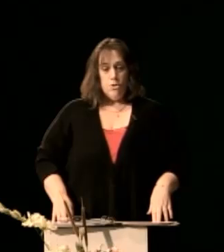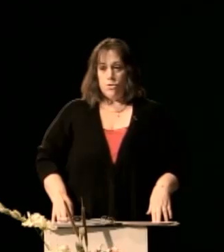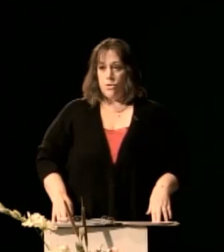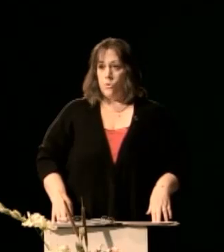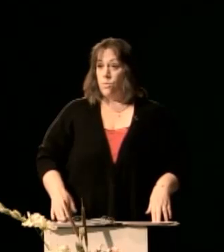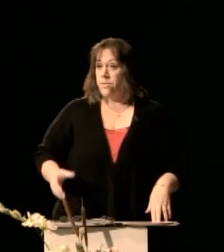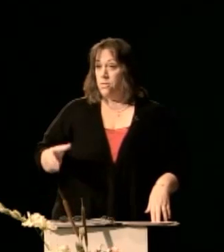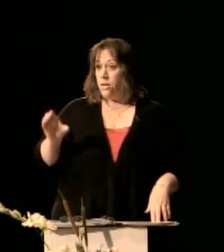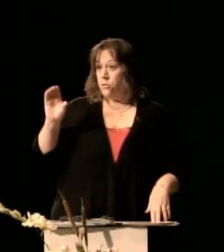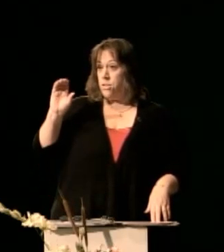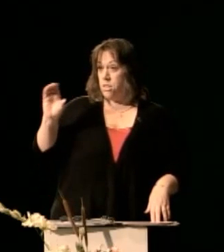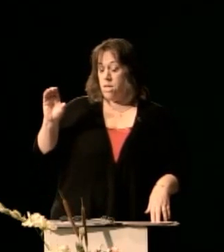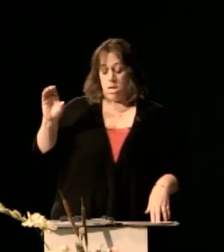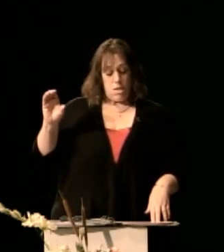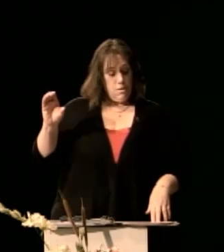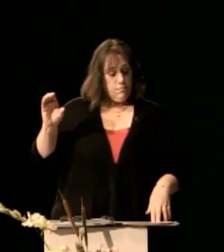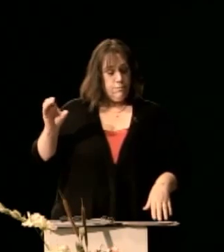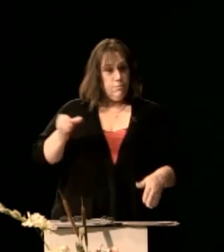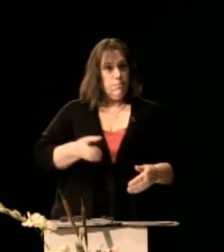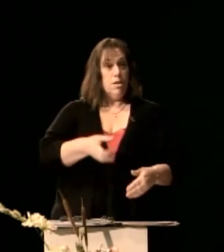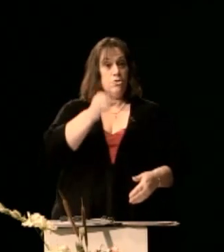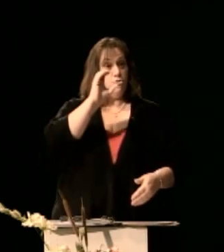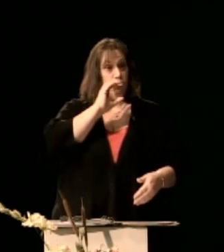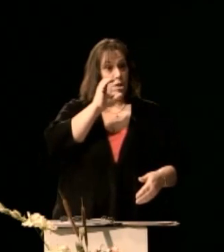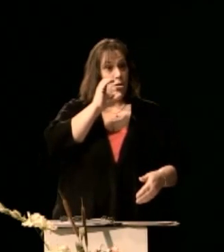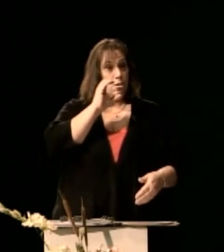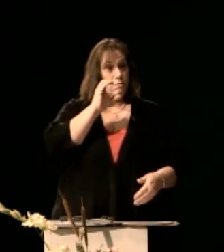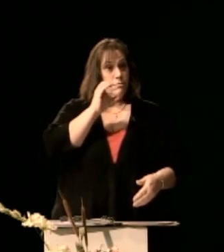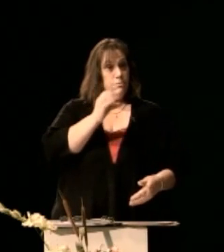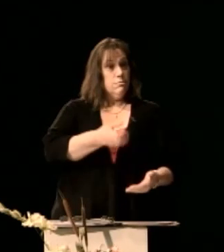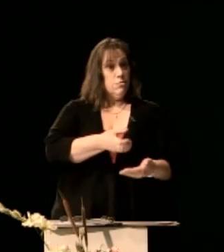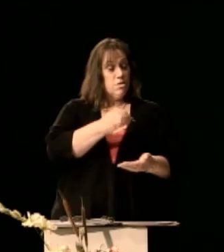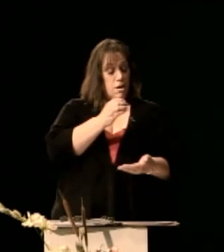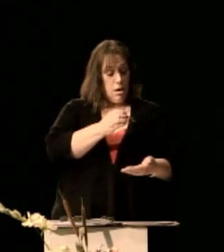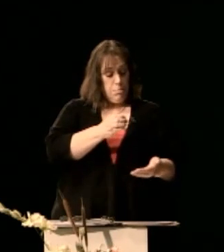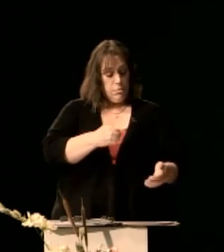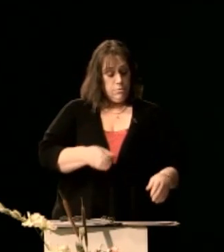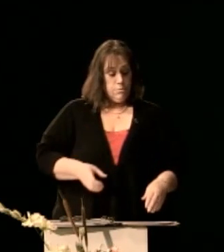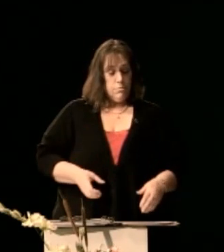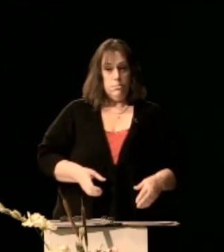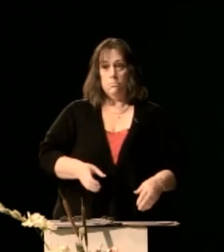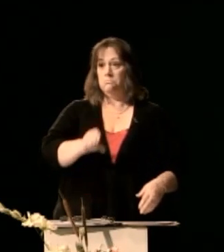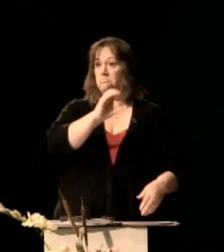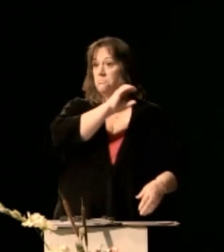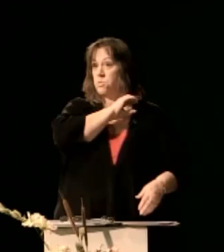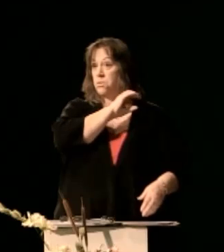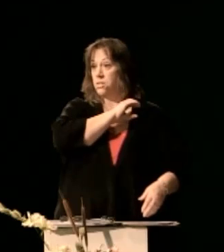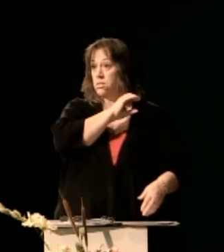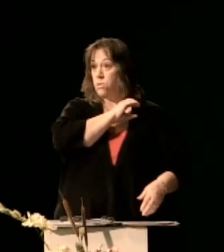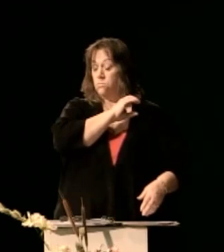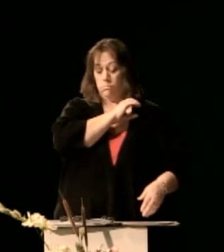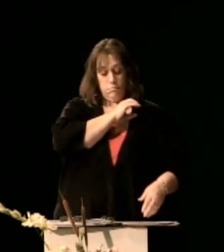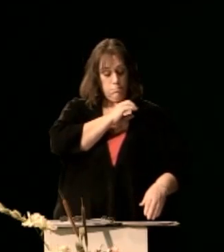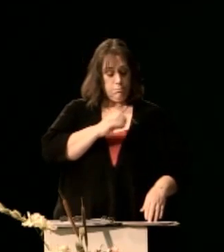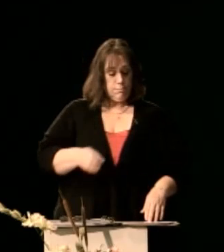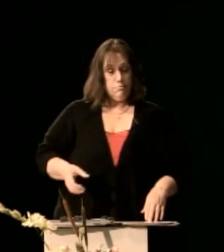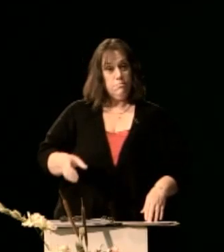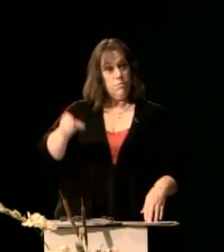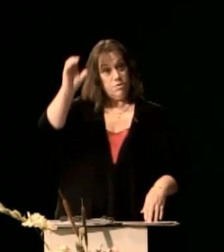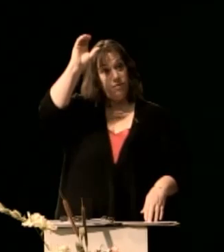So with the letter C, it's drink, it's cup, it's policeman, it's